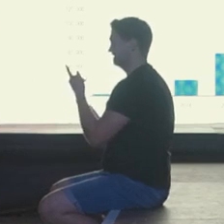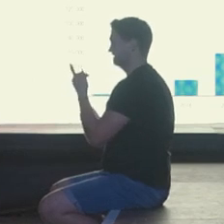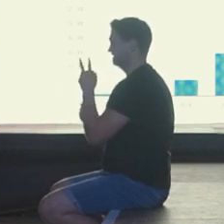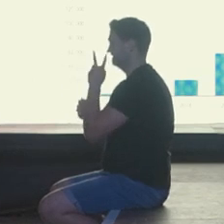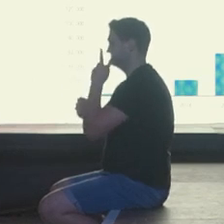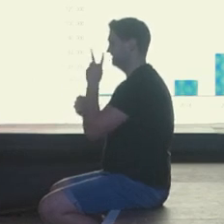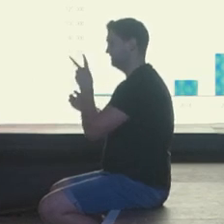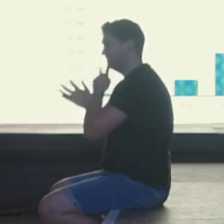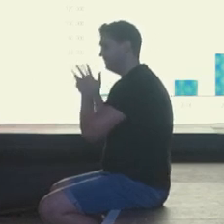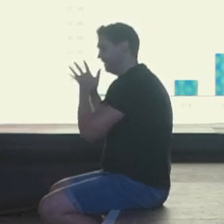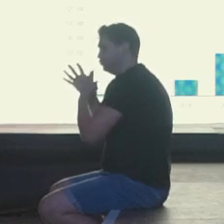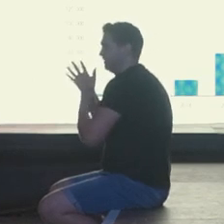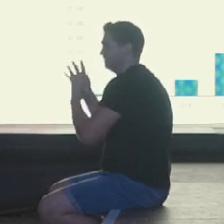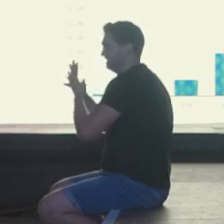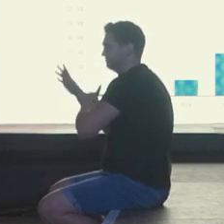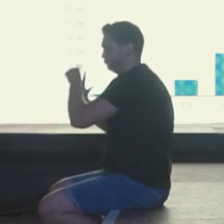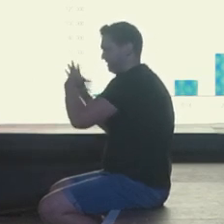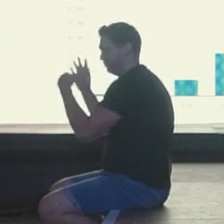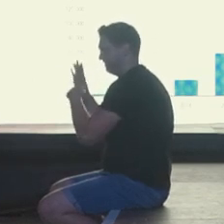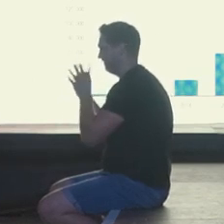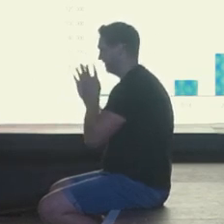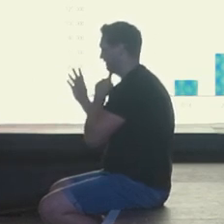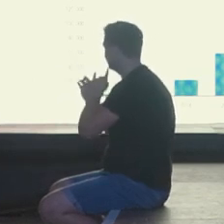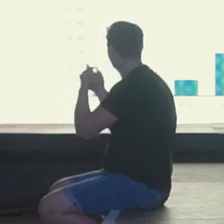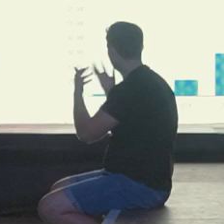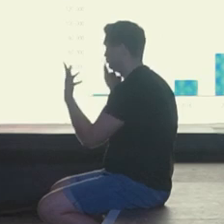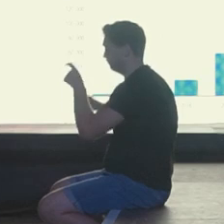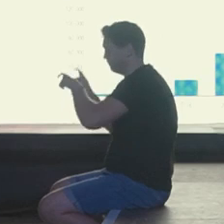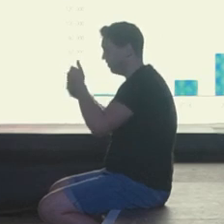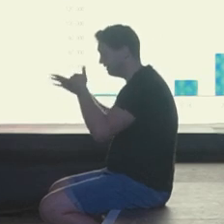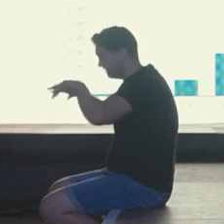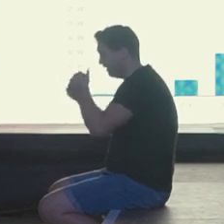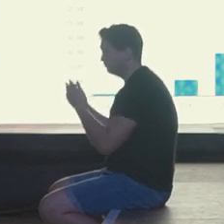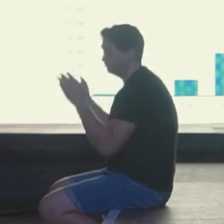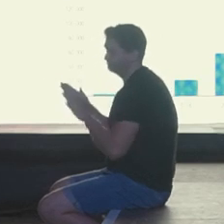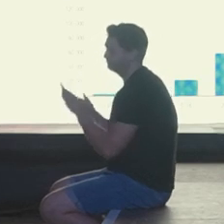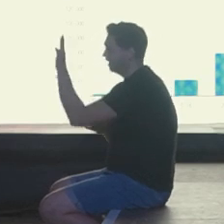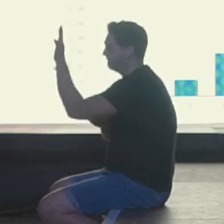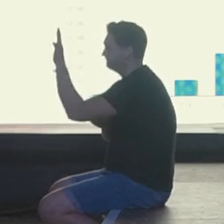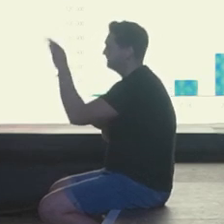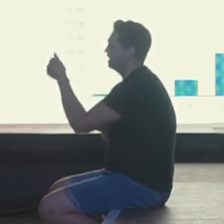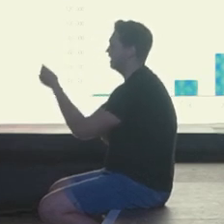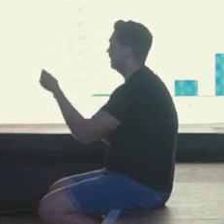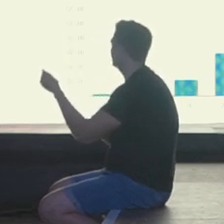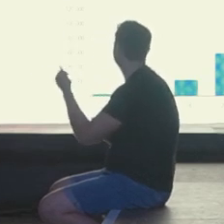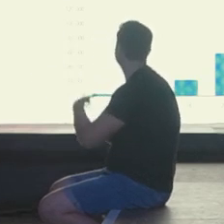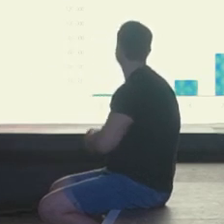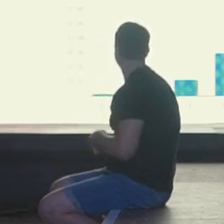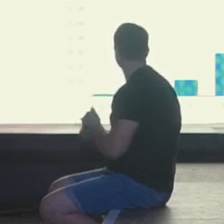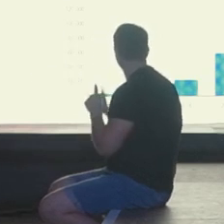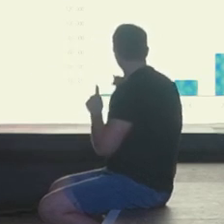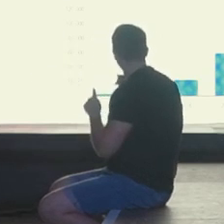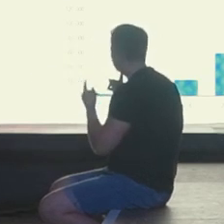year. So in my head, this is approximation for the number of people interested in veganism. Booming. Literally gone